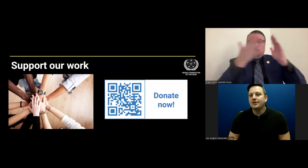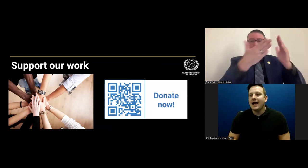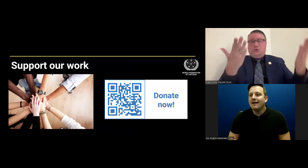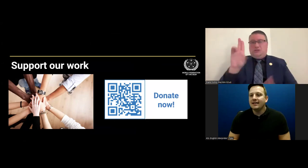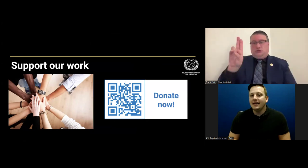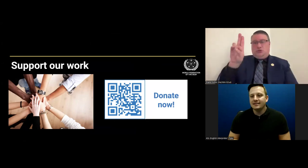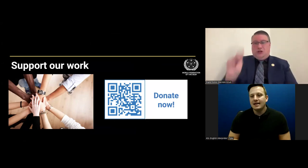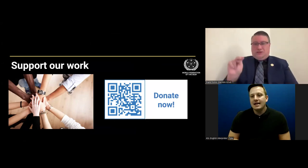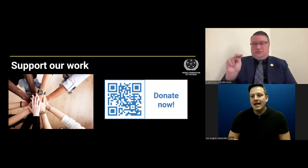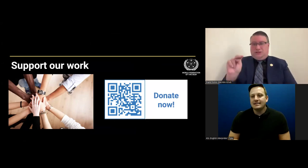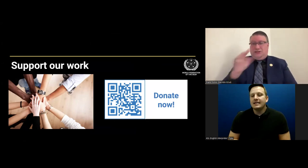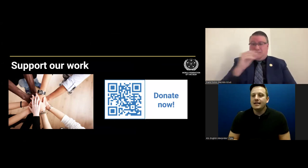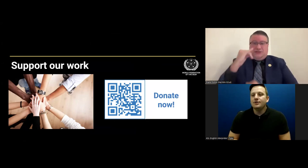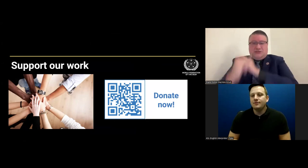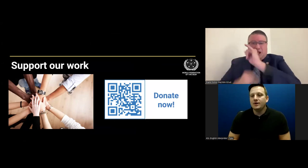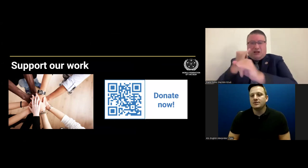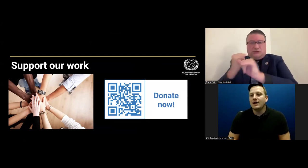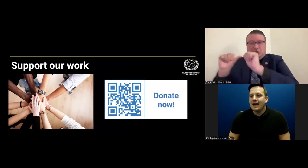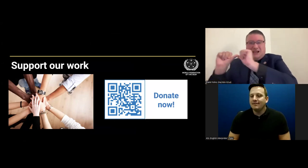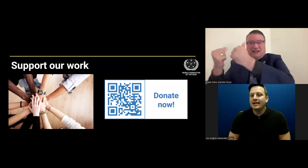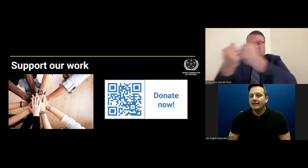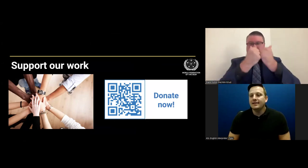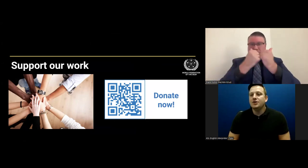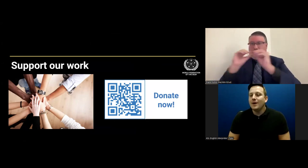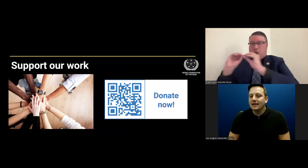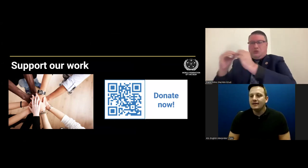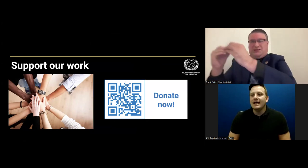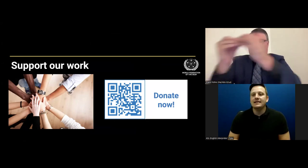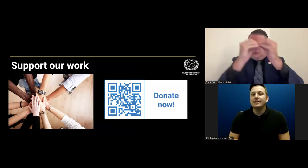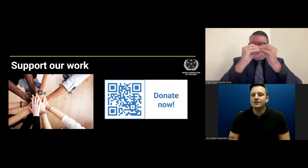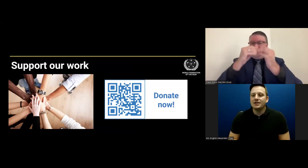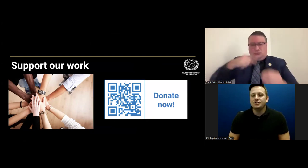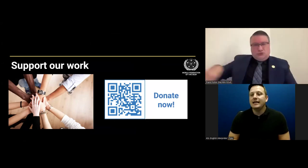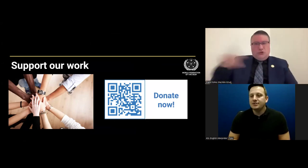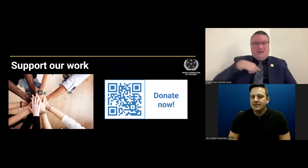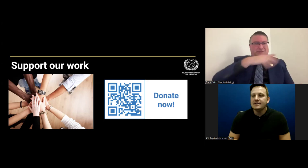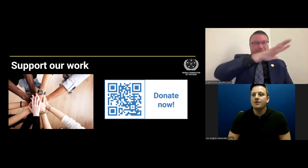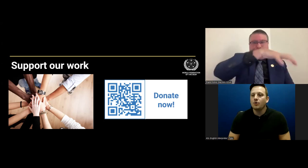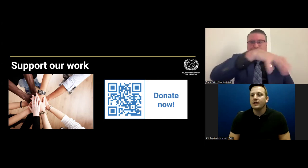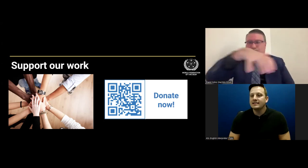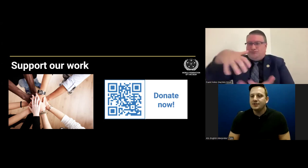to advocate, and to continue to focus on advocating at the UN and to international agencies and